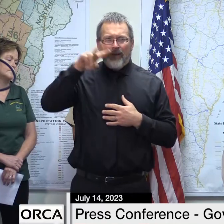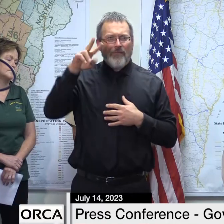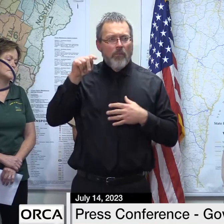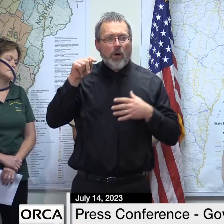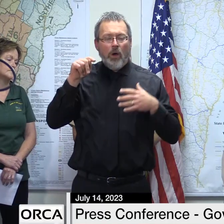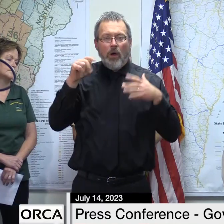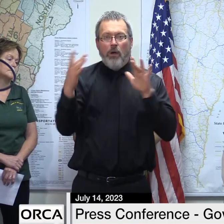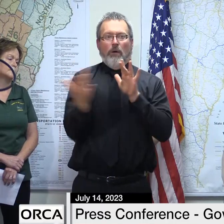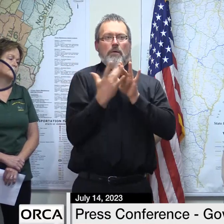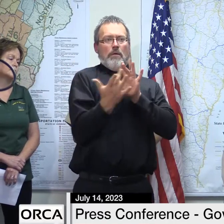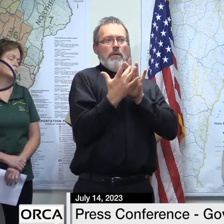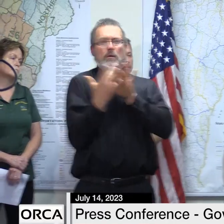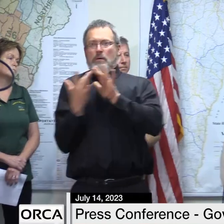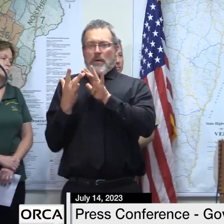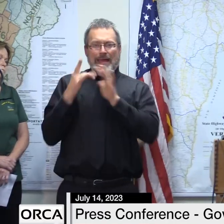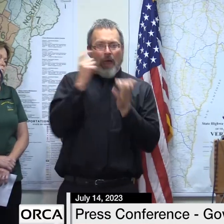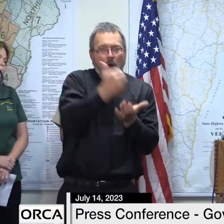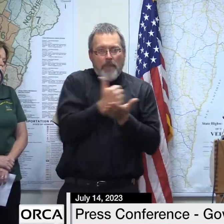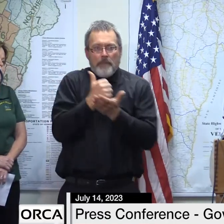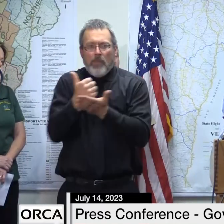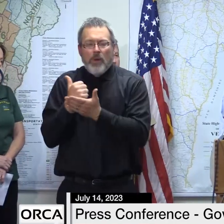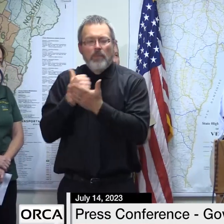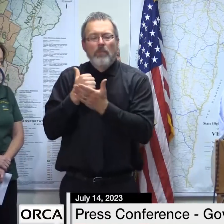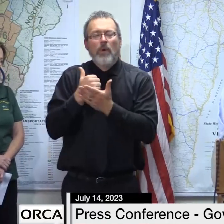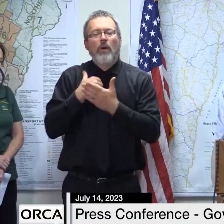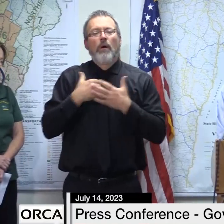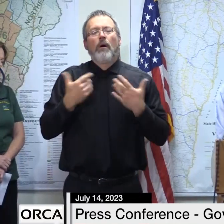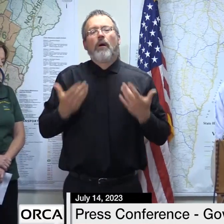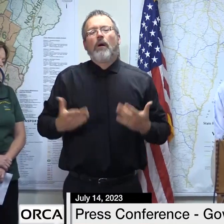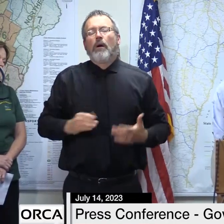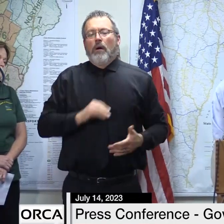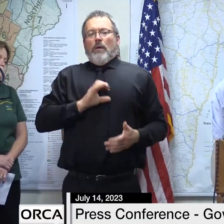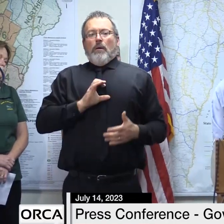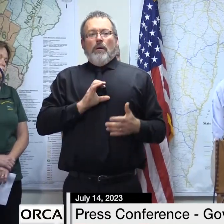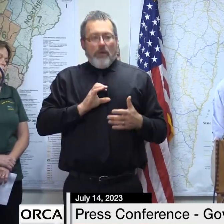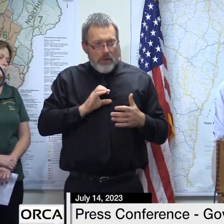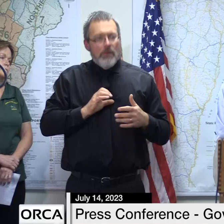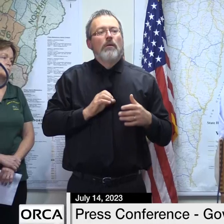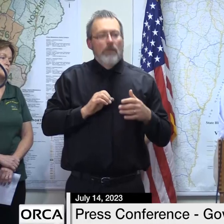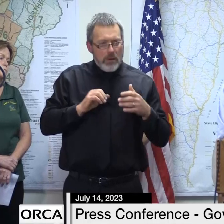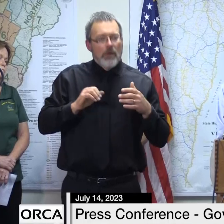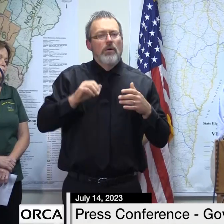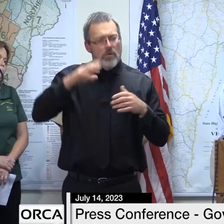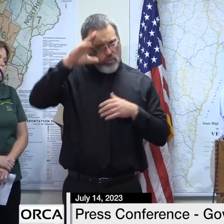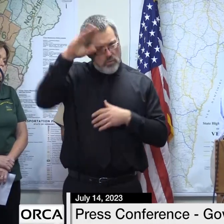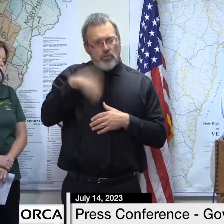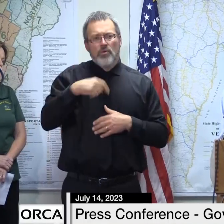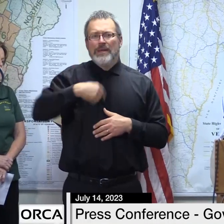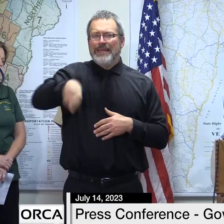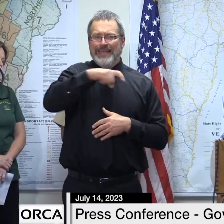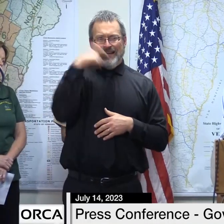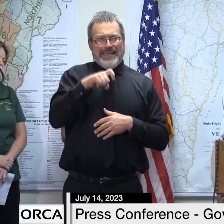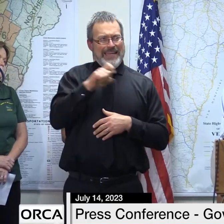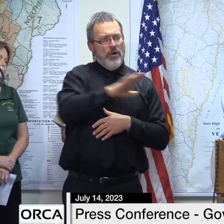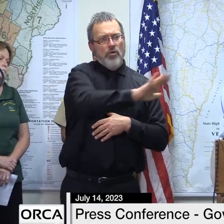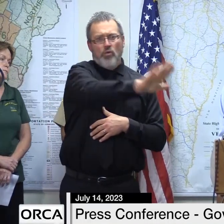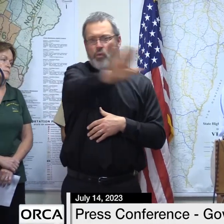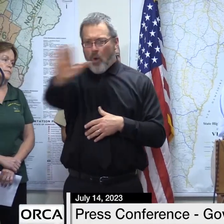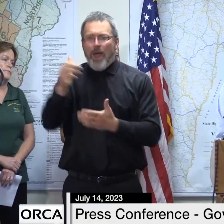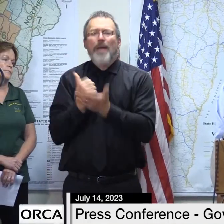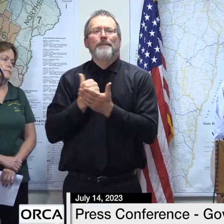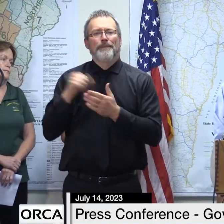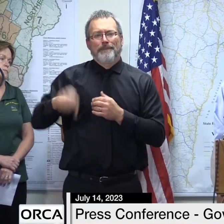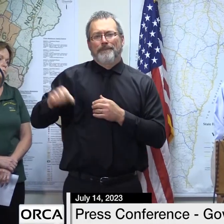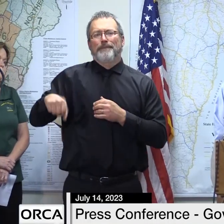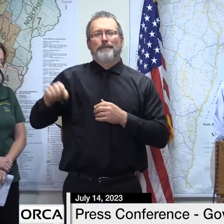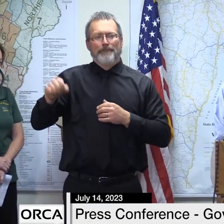help. As we transition to recovery, we know we'll need all the help we can get. You can sign up to volunteer